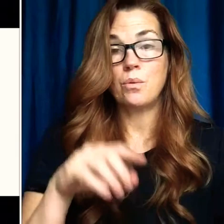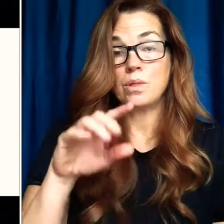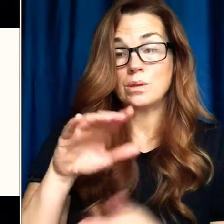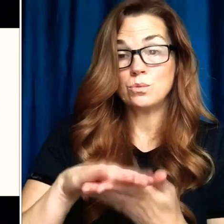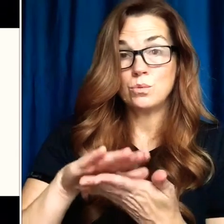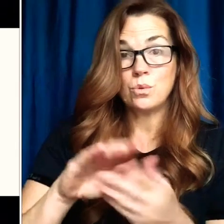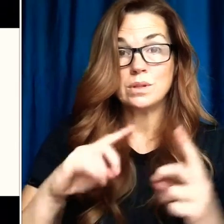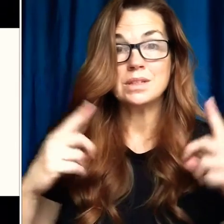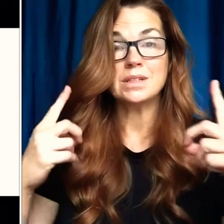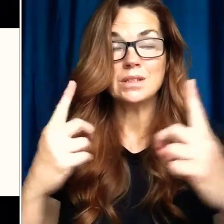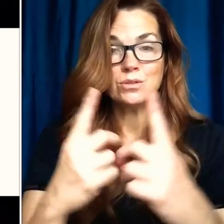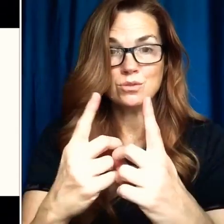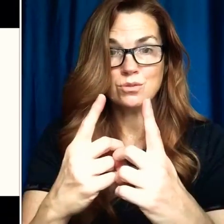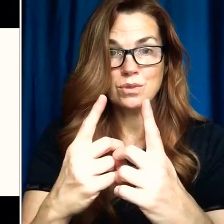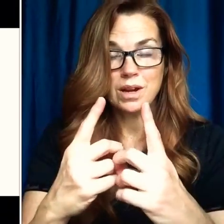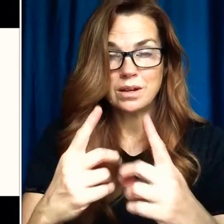and the classrooms inside of them.